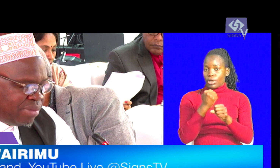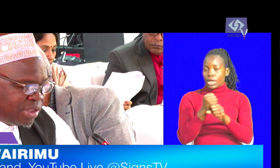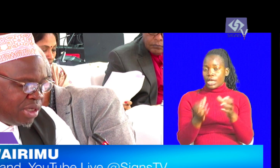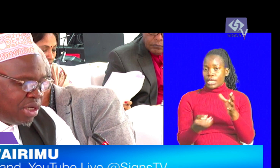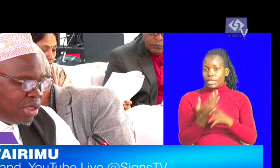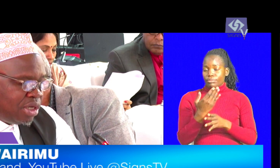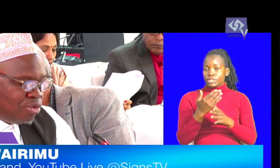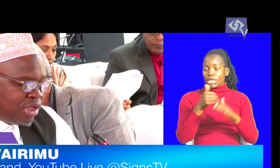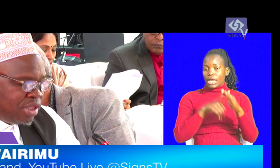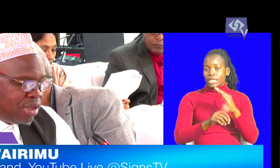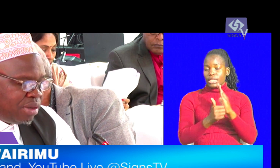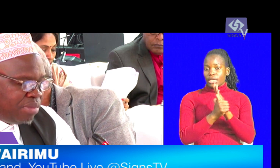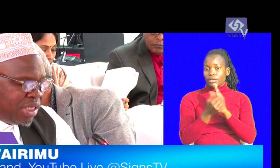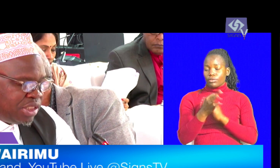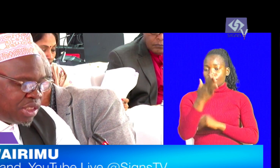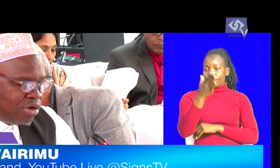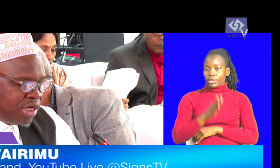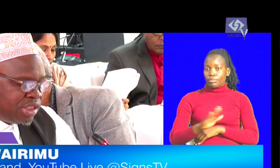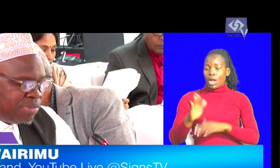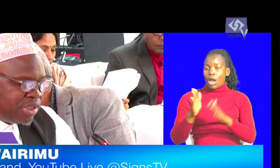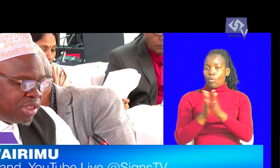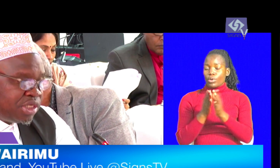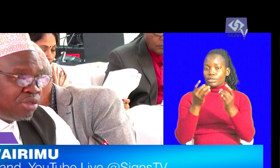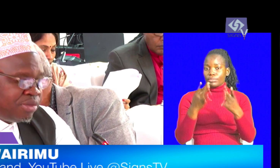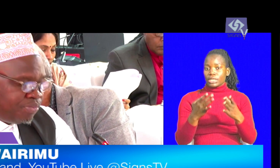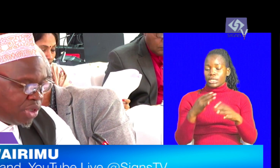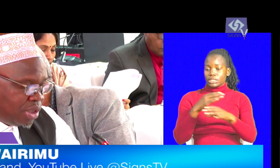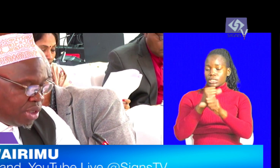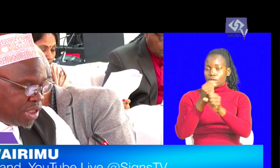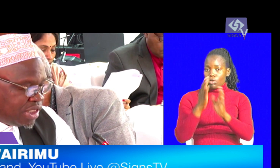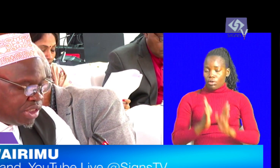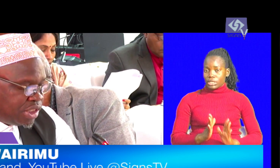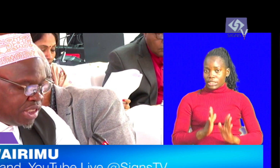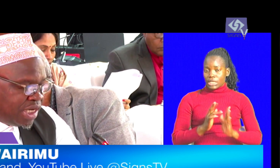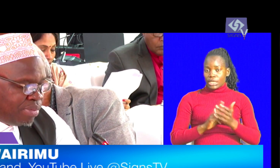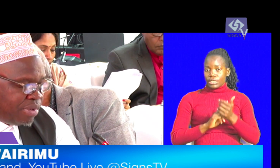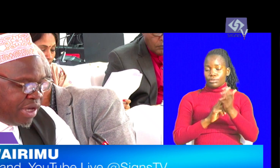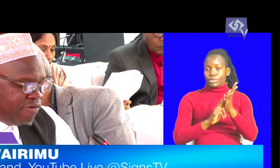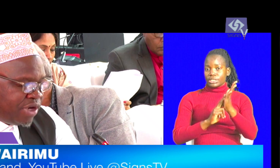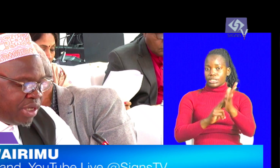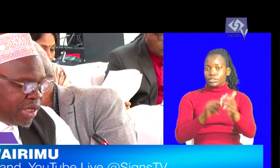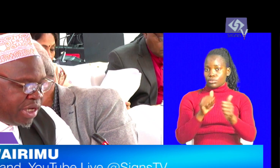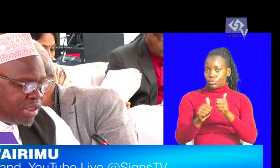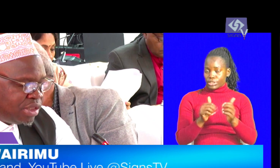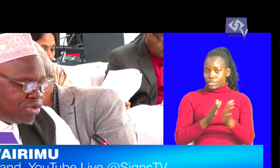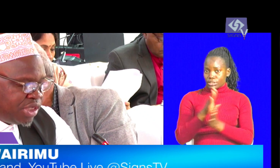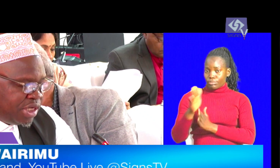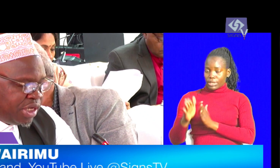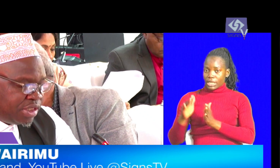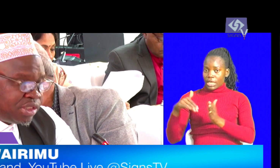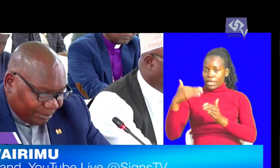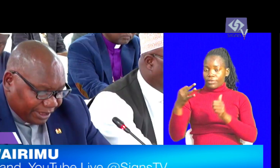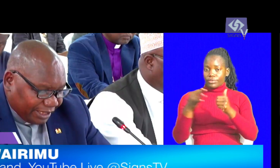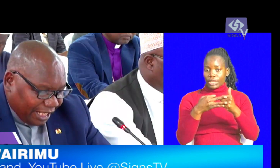Parliament with multi-stakeholders representation that is set up every 8 to 10 years.